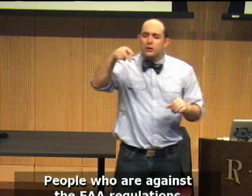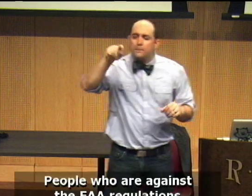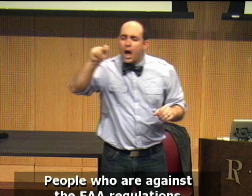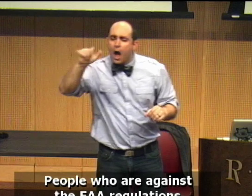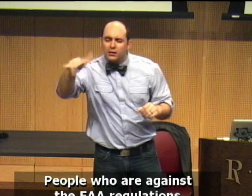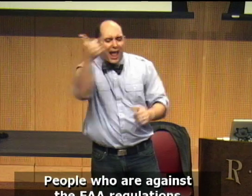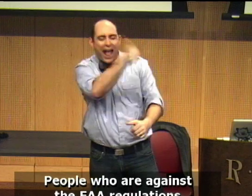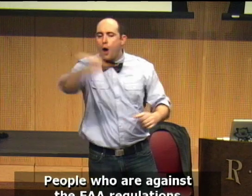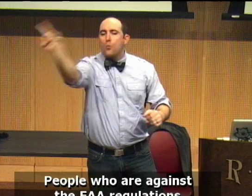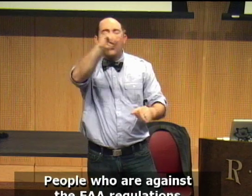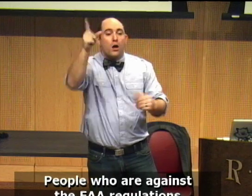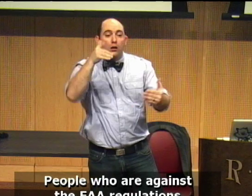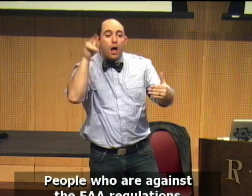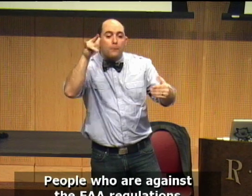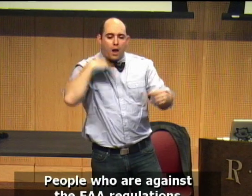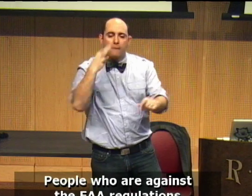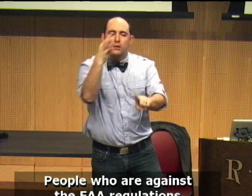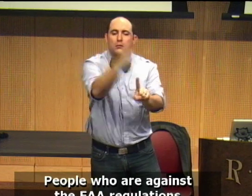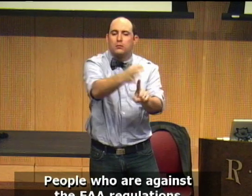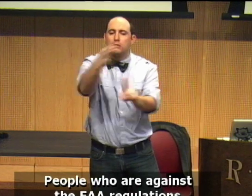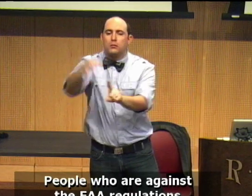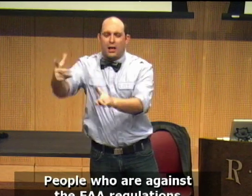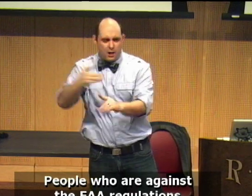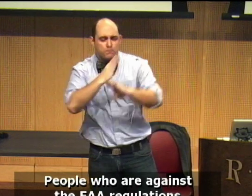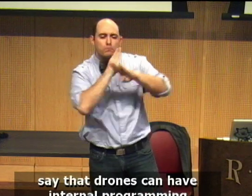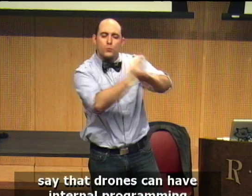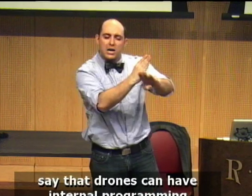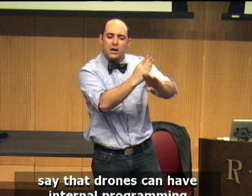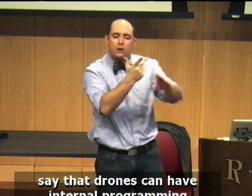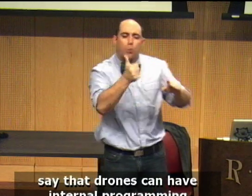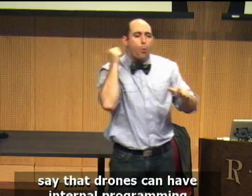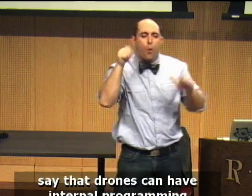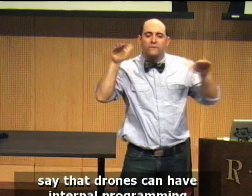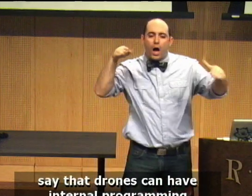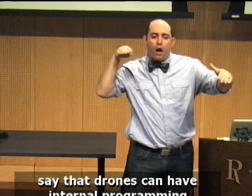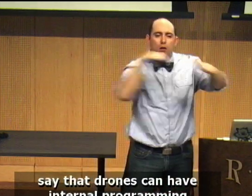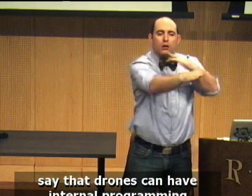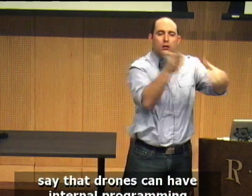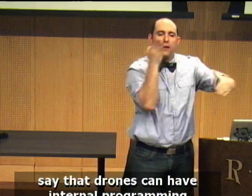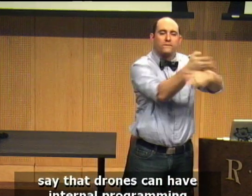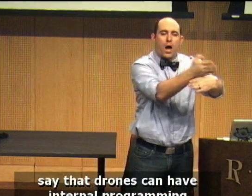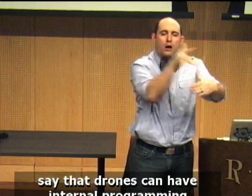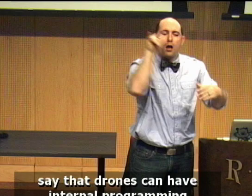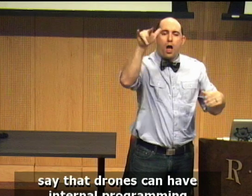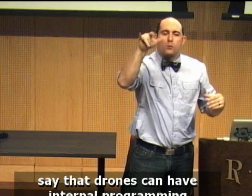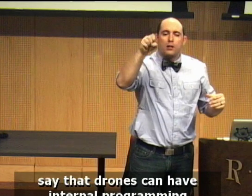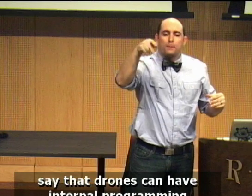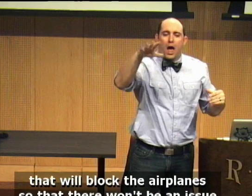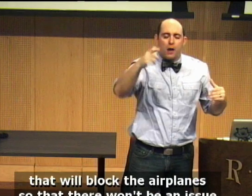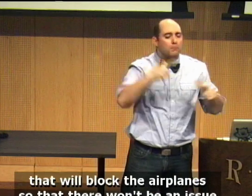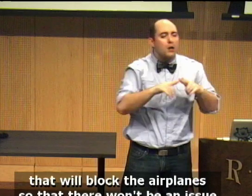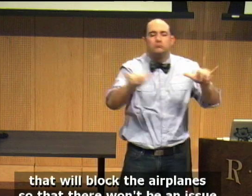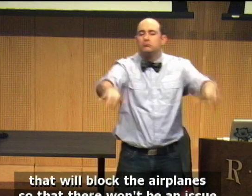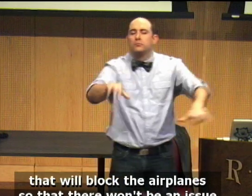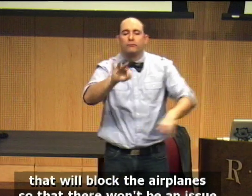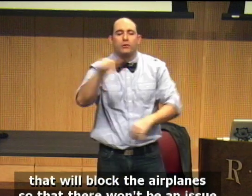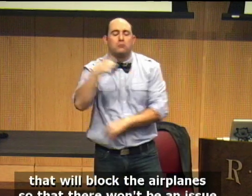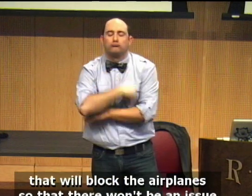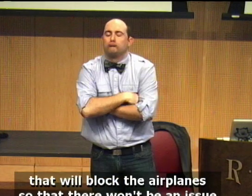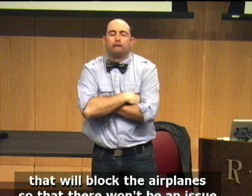People who are against the FAA regulations say that drones can have internal programming that will